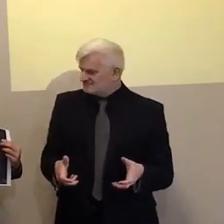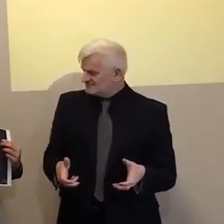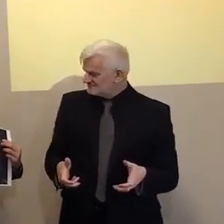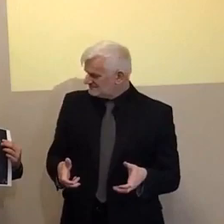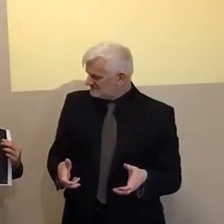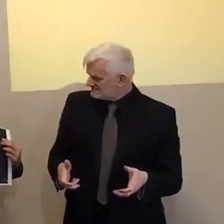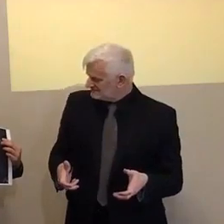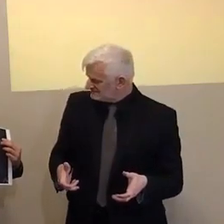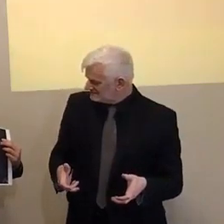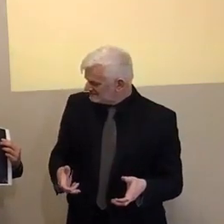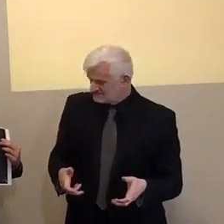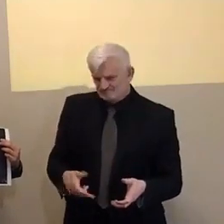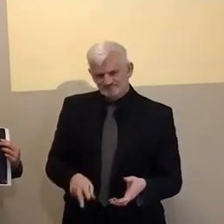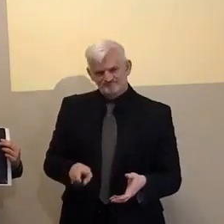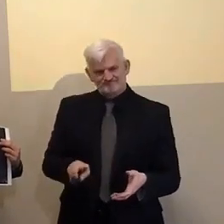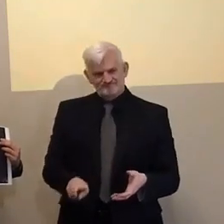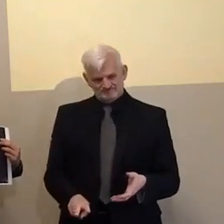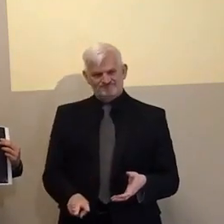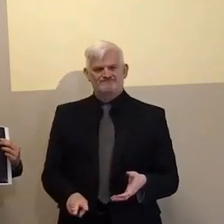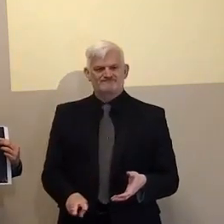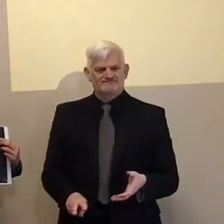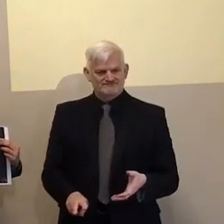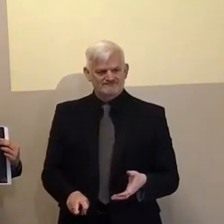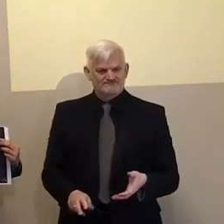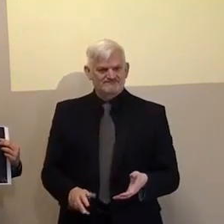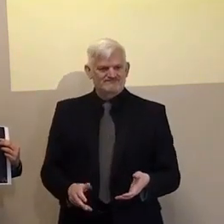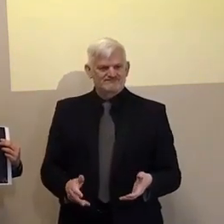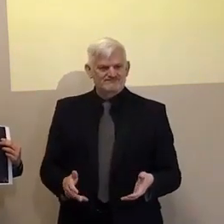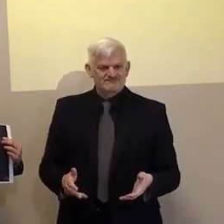Month and a half she stayed. She's still very smart.